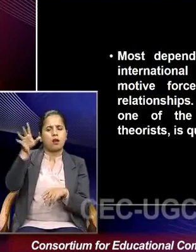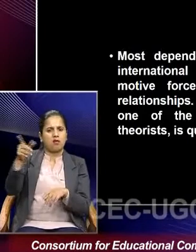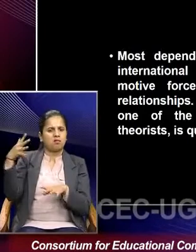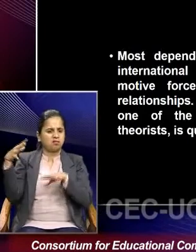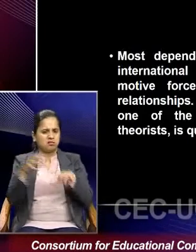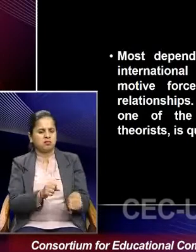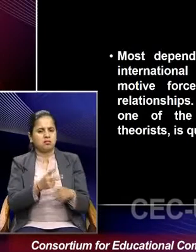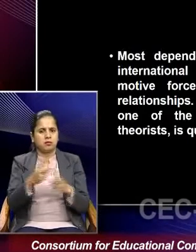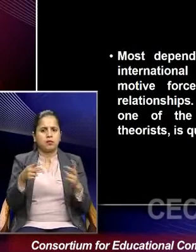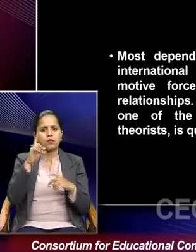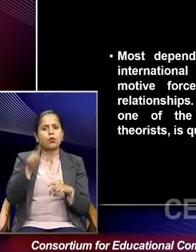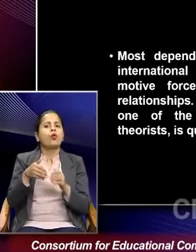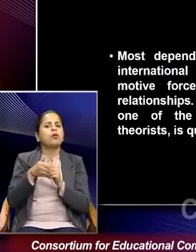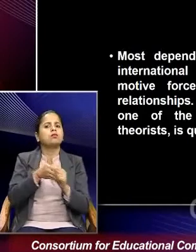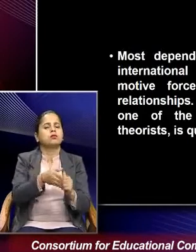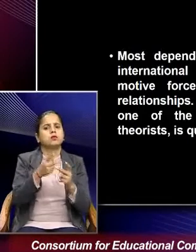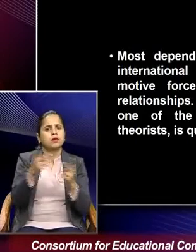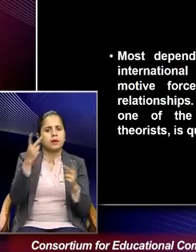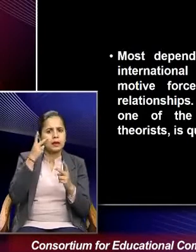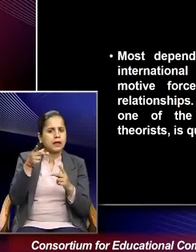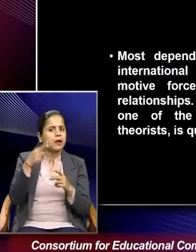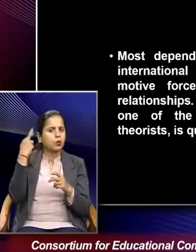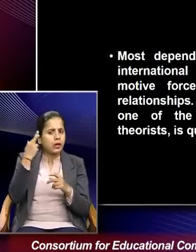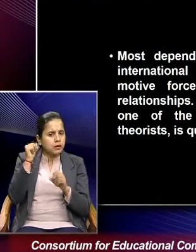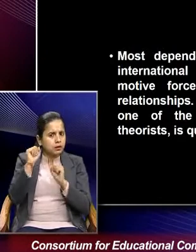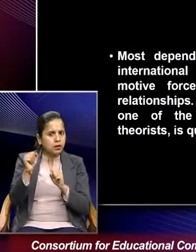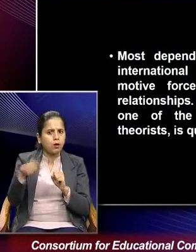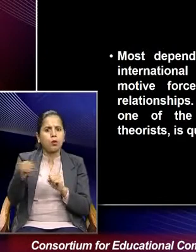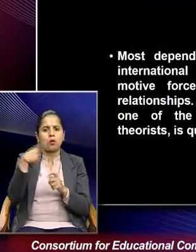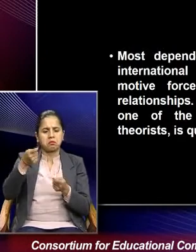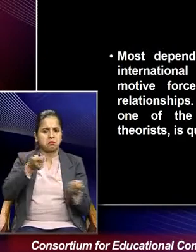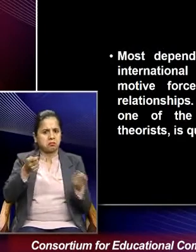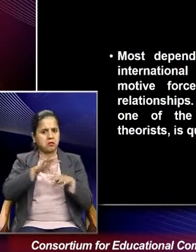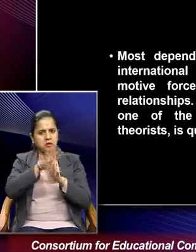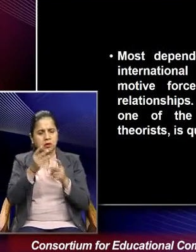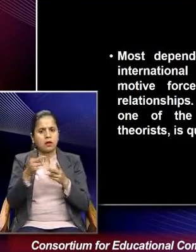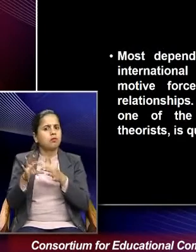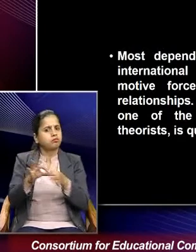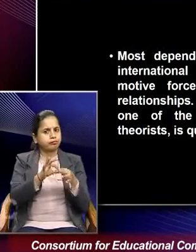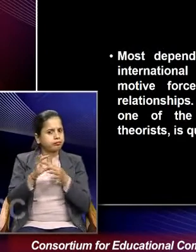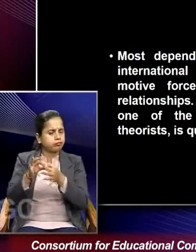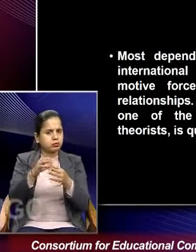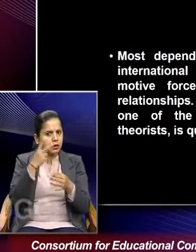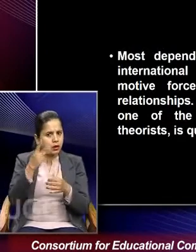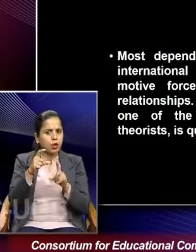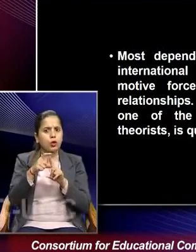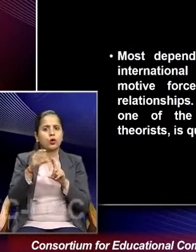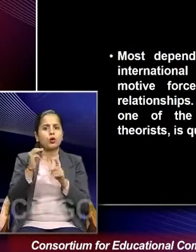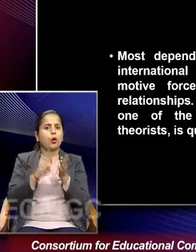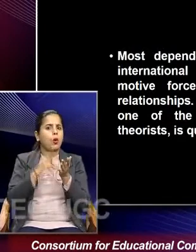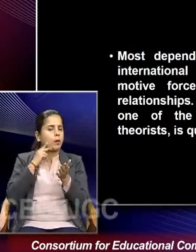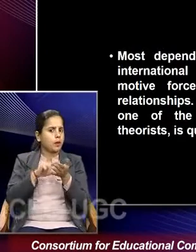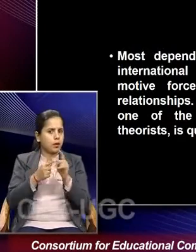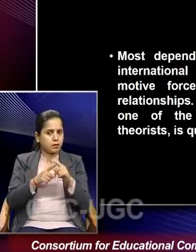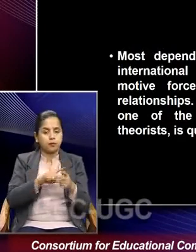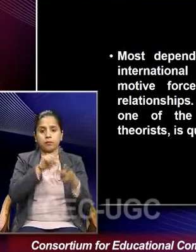the key guiding force behind those dominant dependent relationships. Andre Gunder Frank,